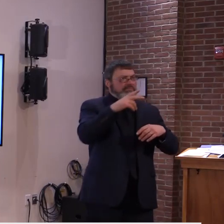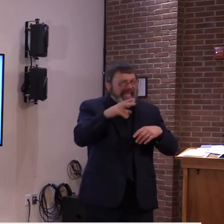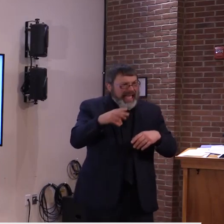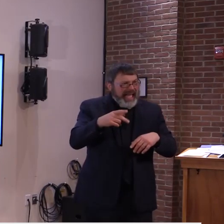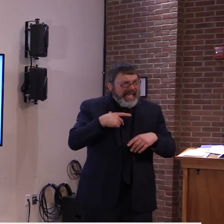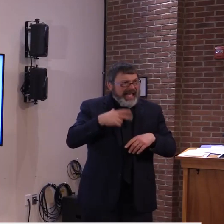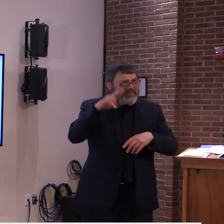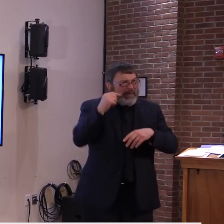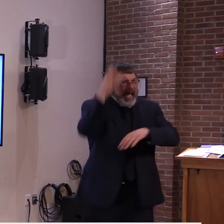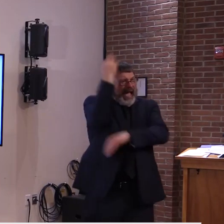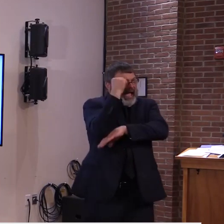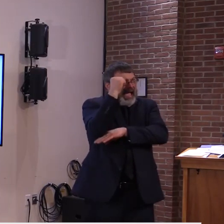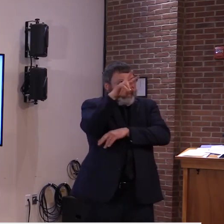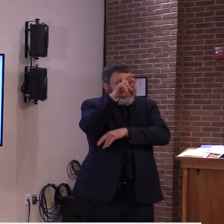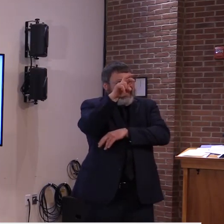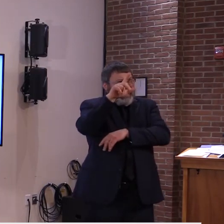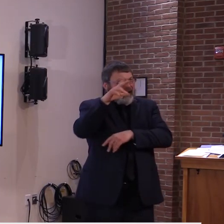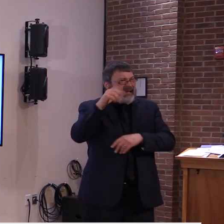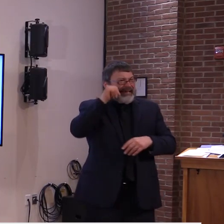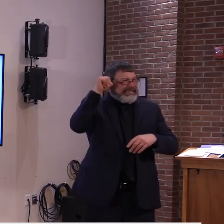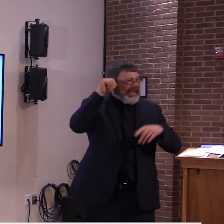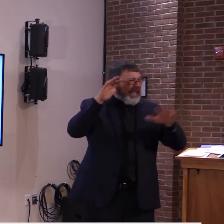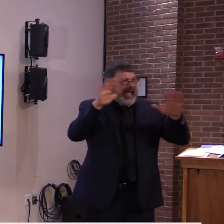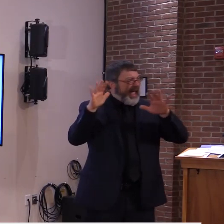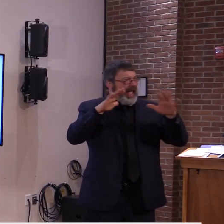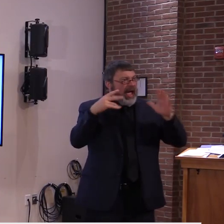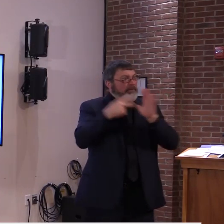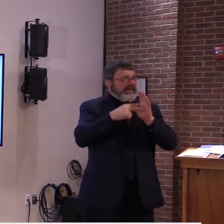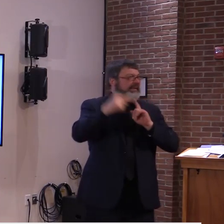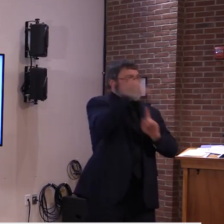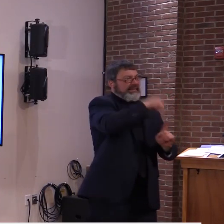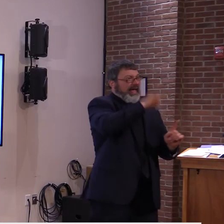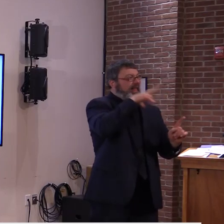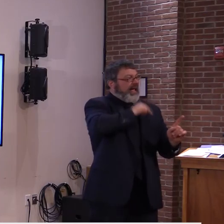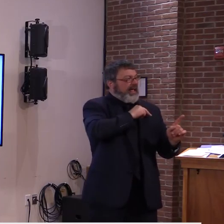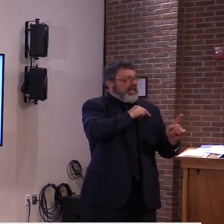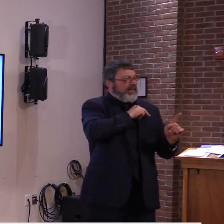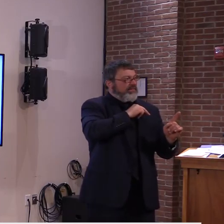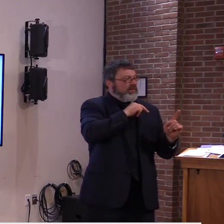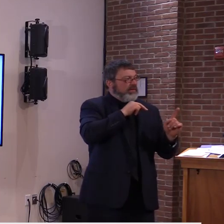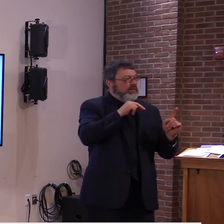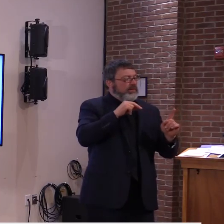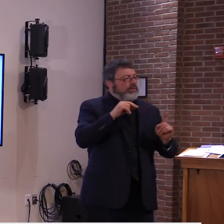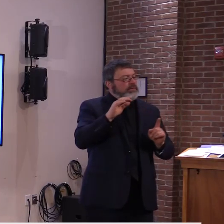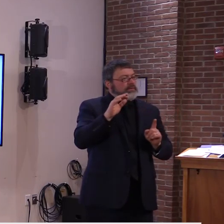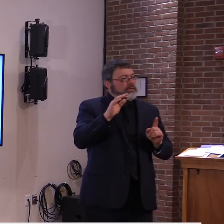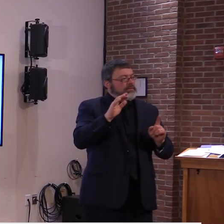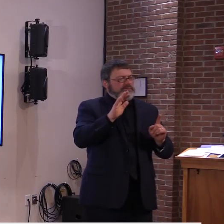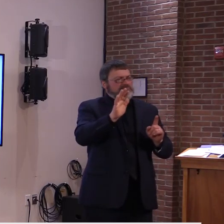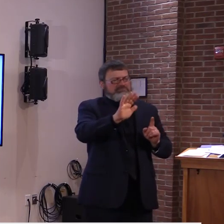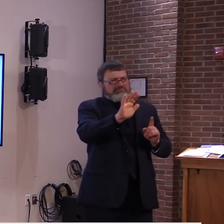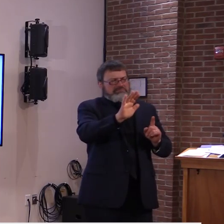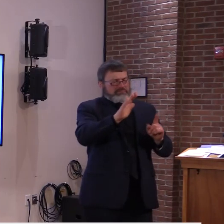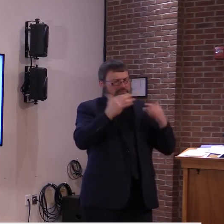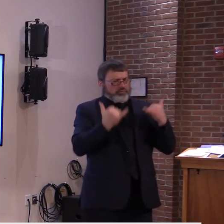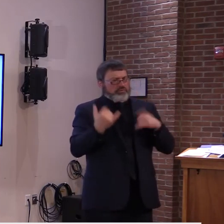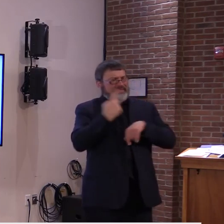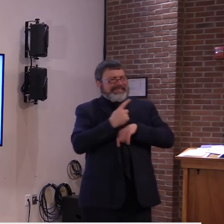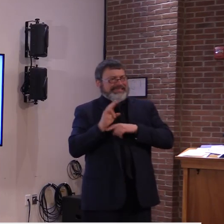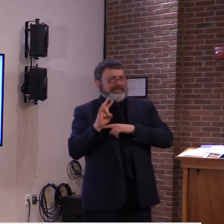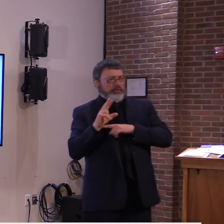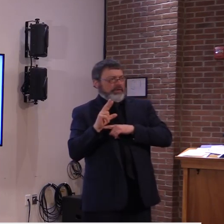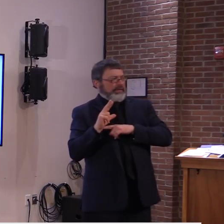hitting. The most recent number I gave you of 73 would make you less concerned about that.